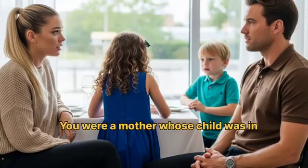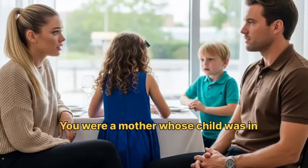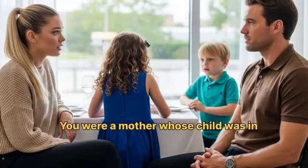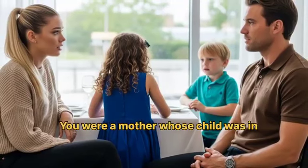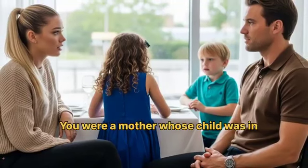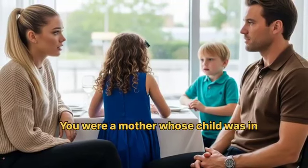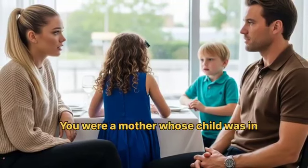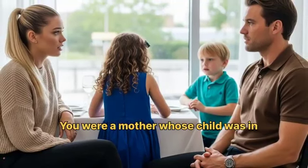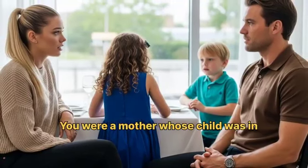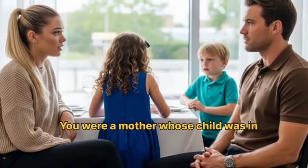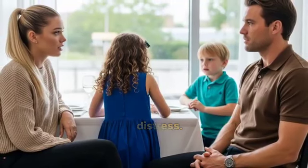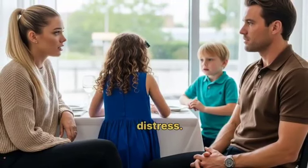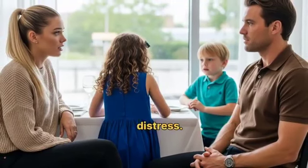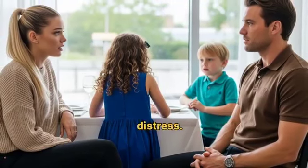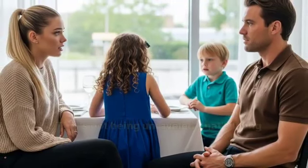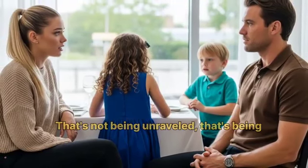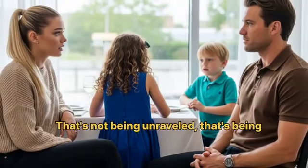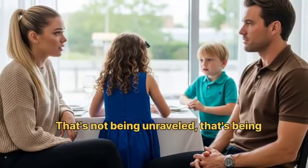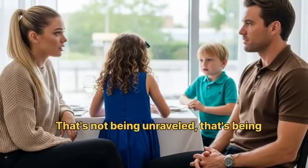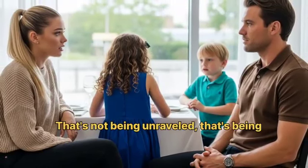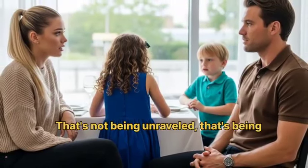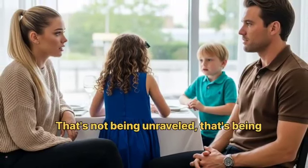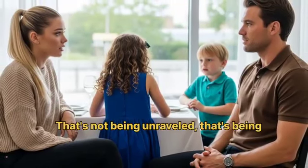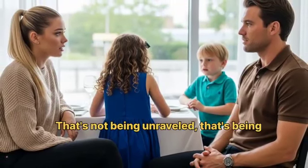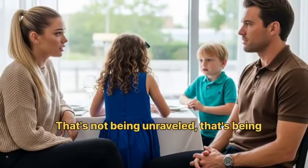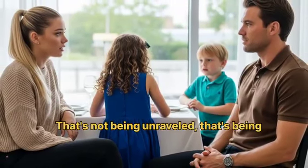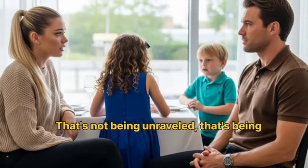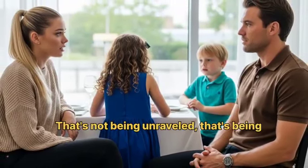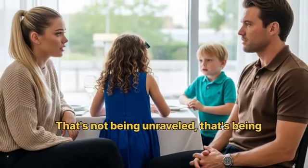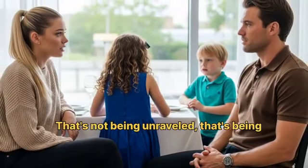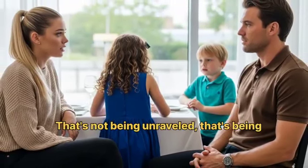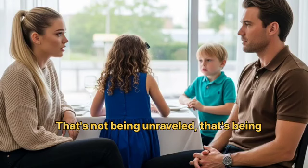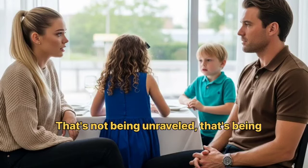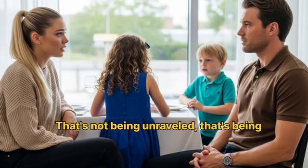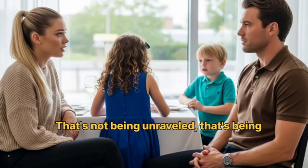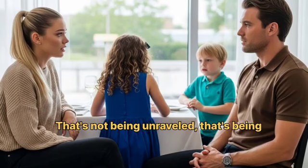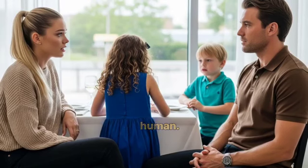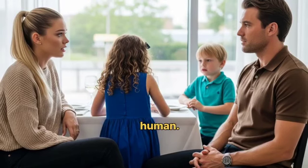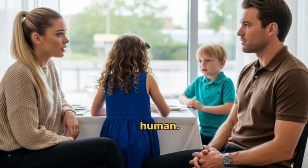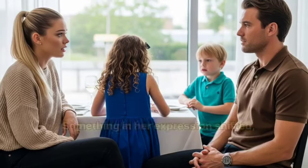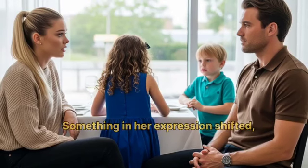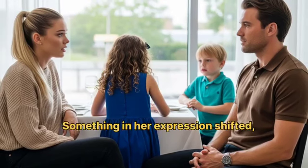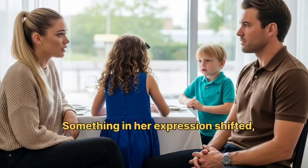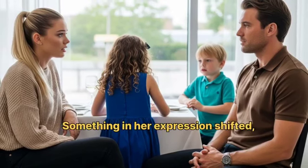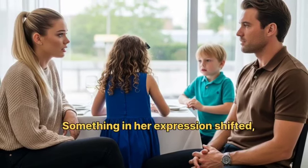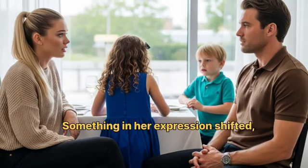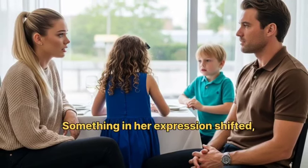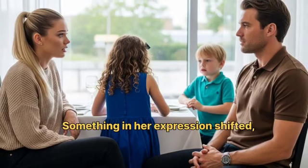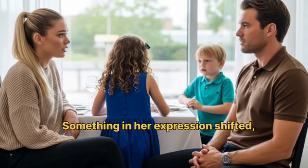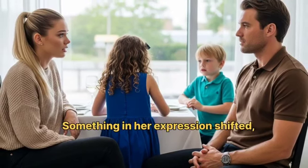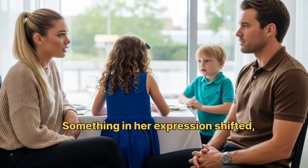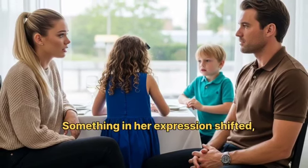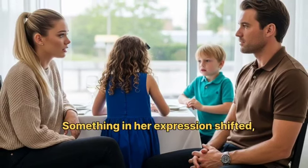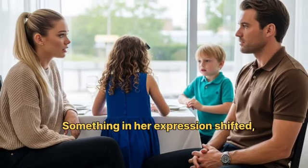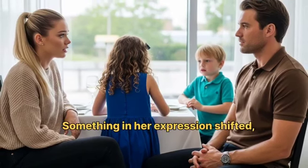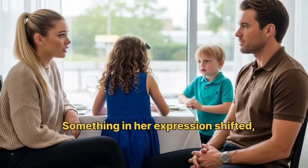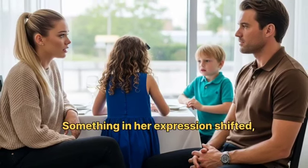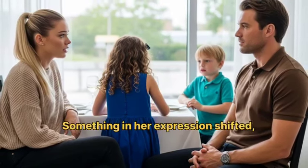whose child was in distress. That's not being unraveled. That's being human." Something in her expression shifted,